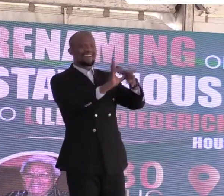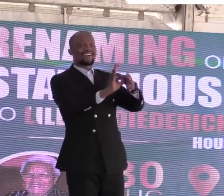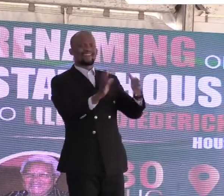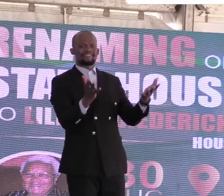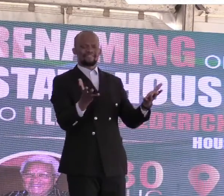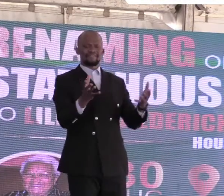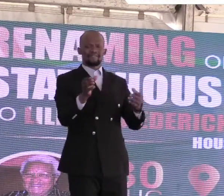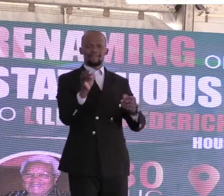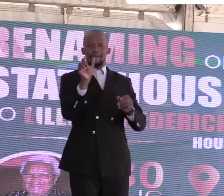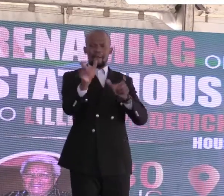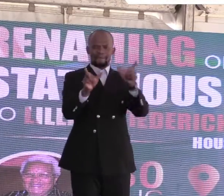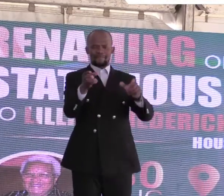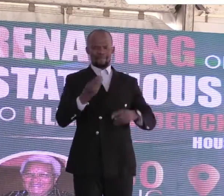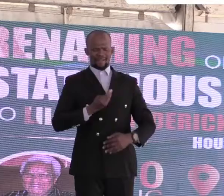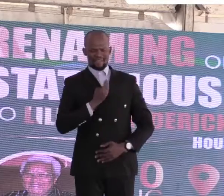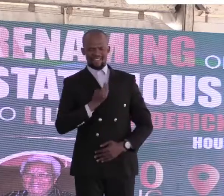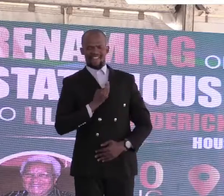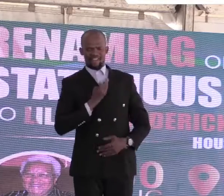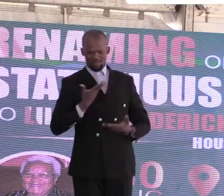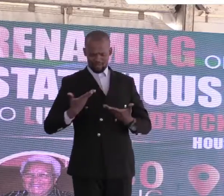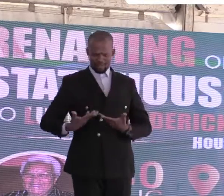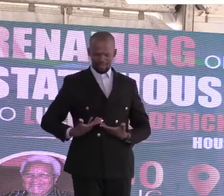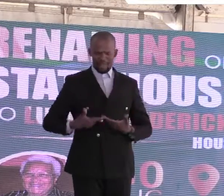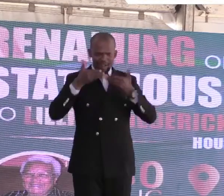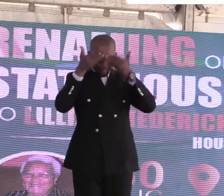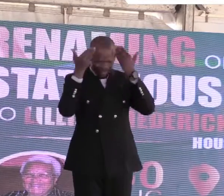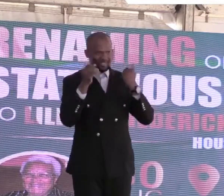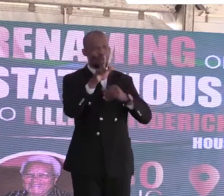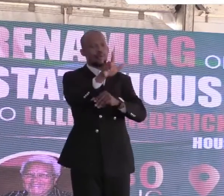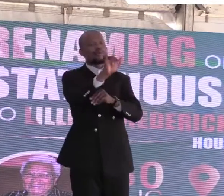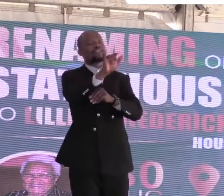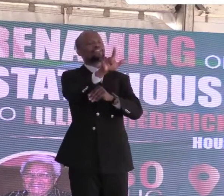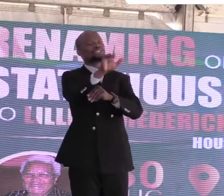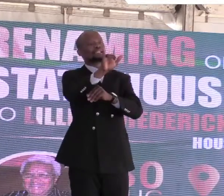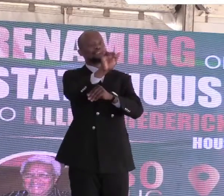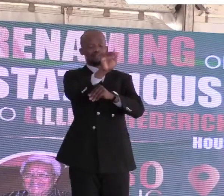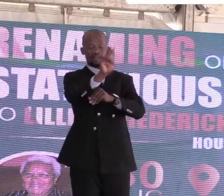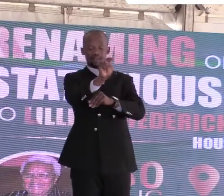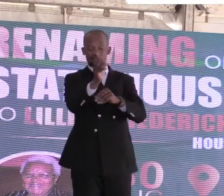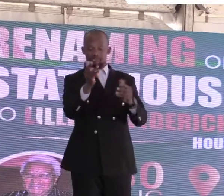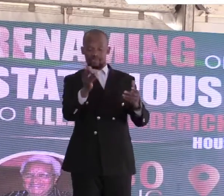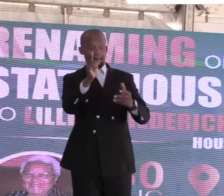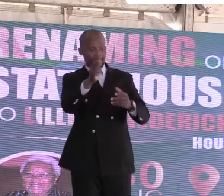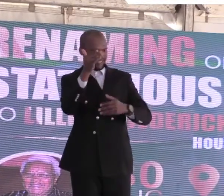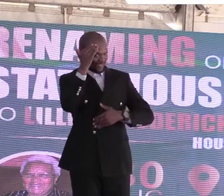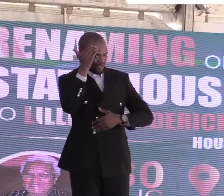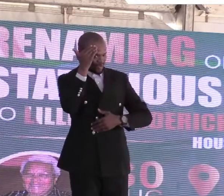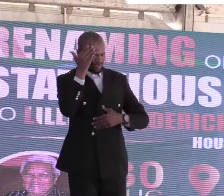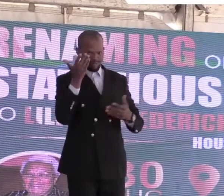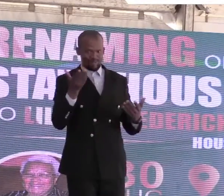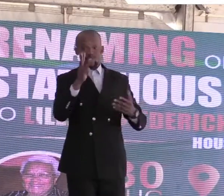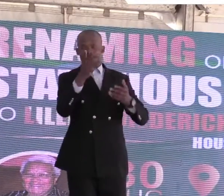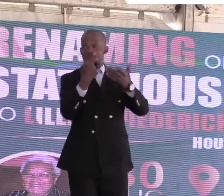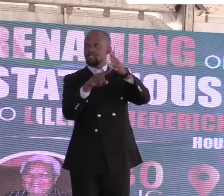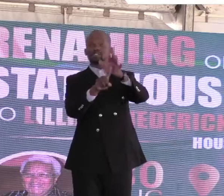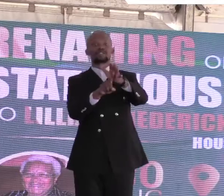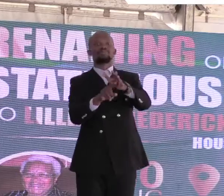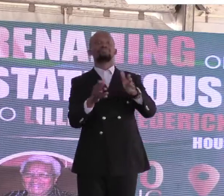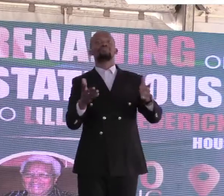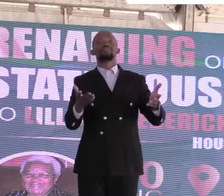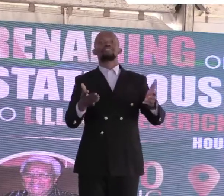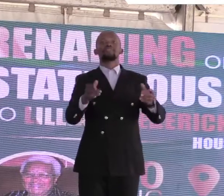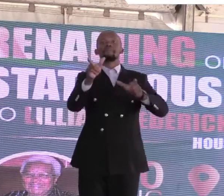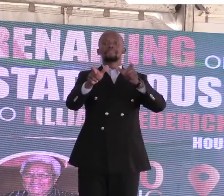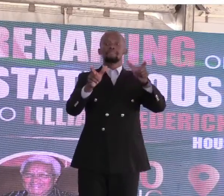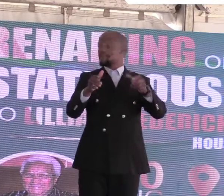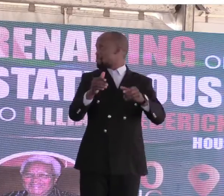younger than me who don't know who Mamu Diedericks is, so that they can be able to know her even better. Can the crew